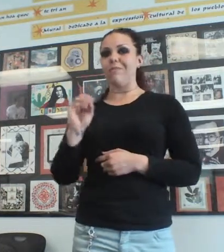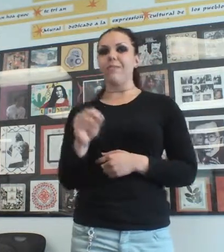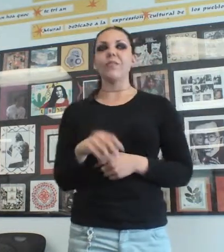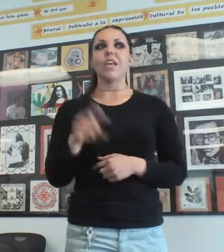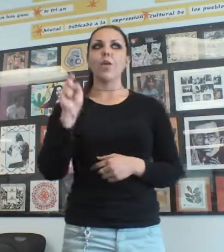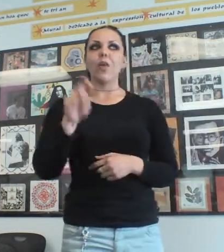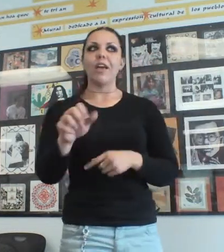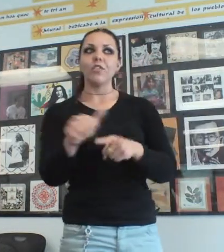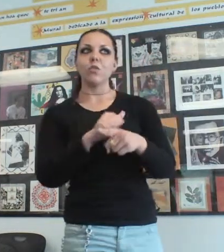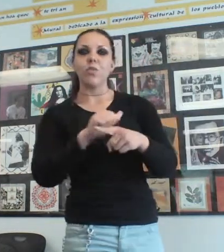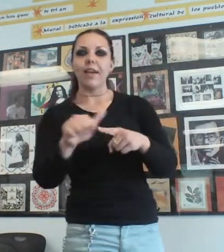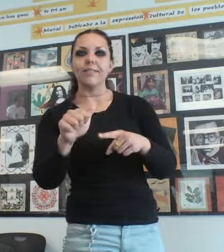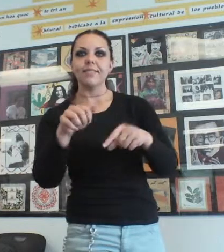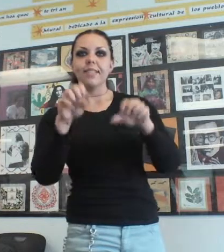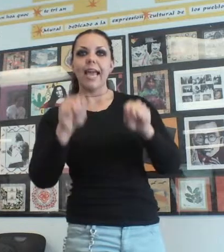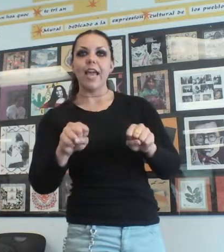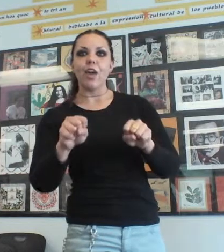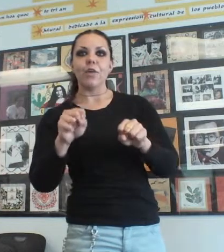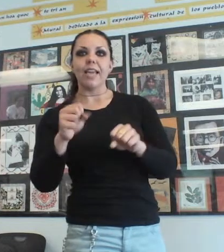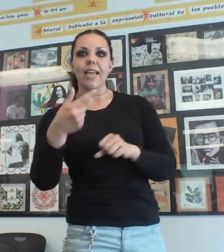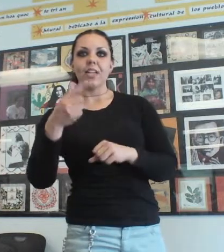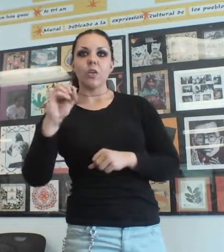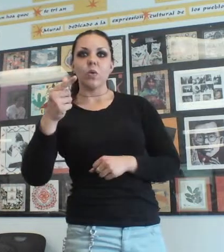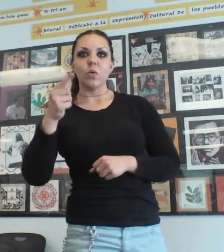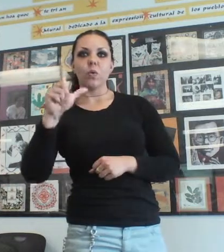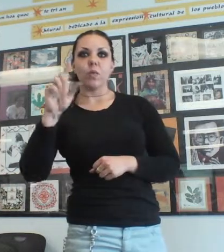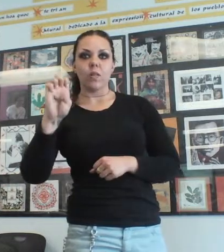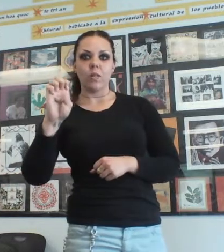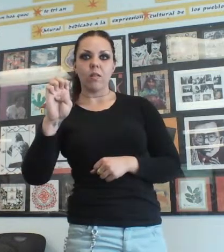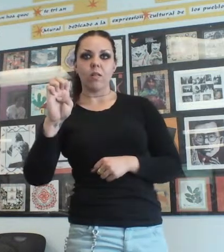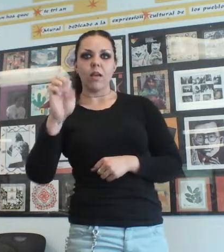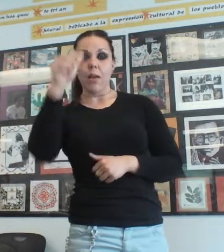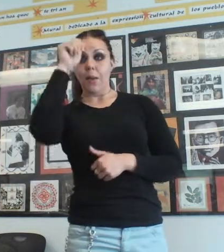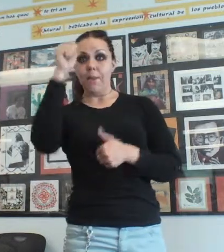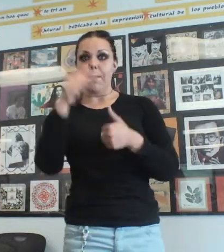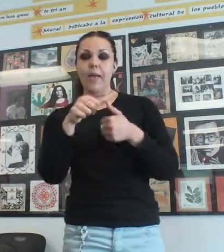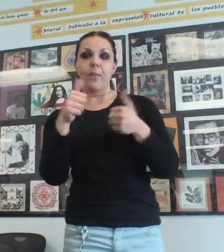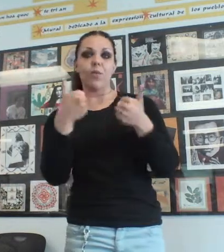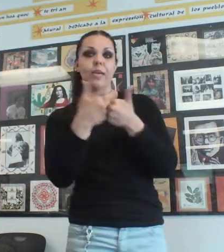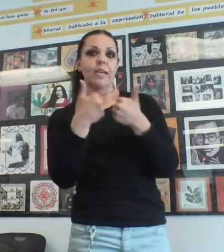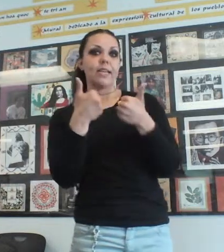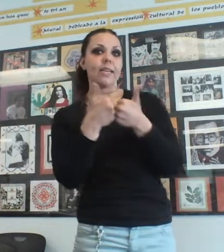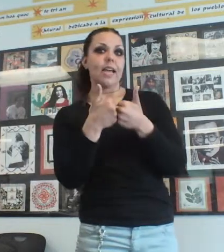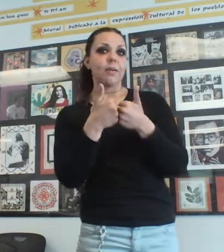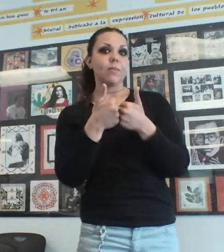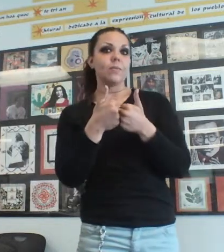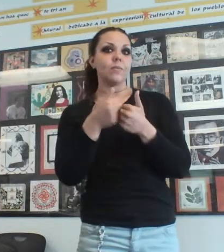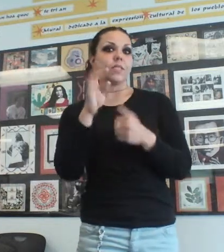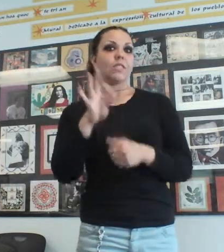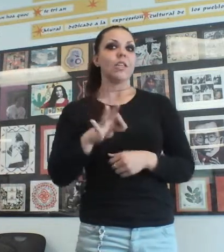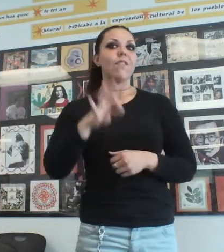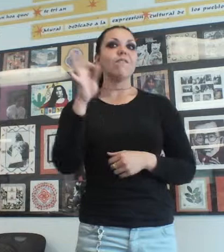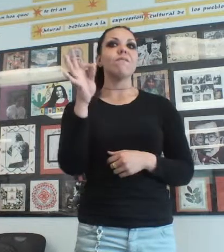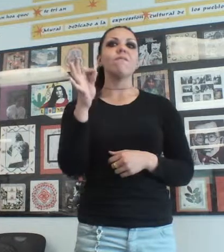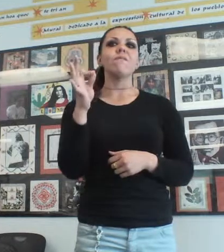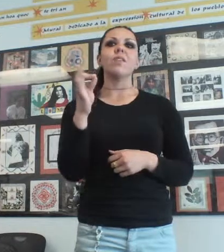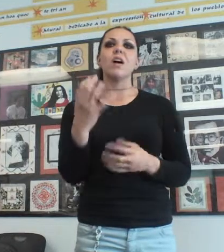You can Google memory games online, and you will come up with tons of memory games that you can